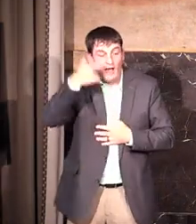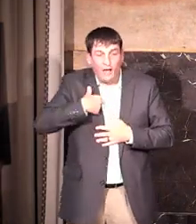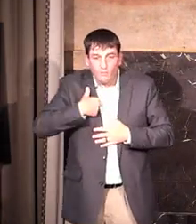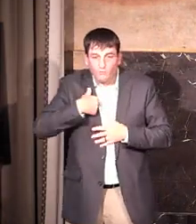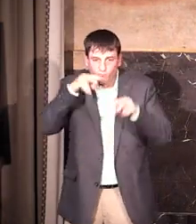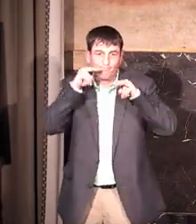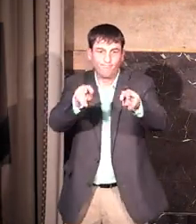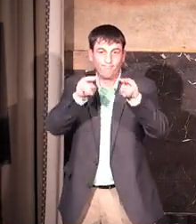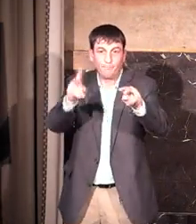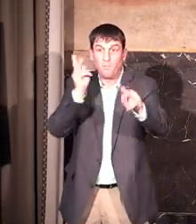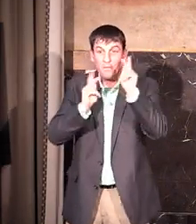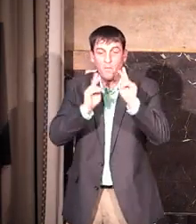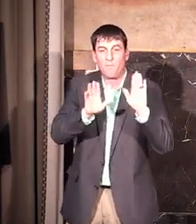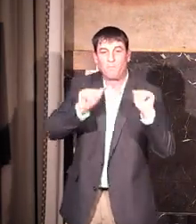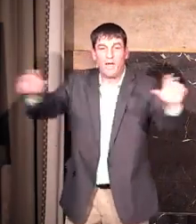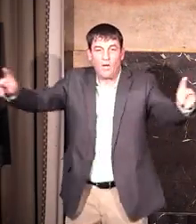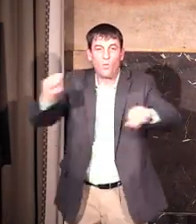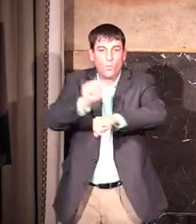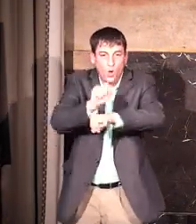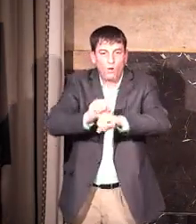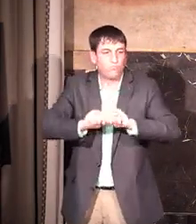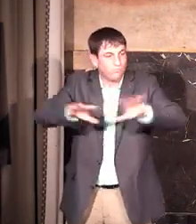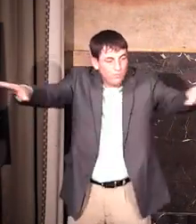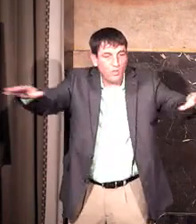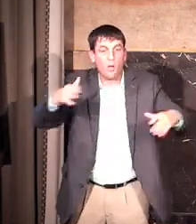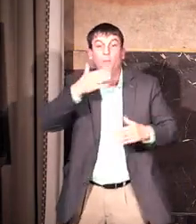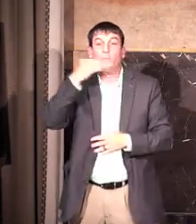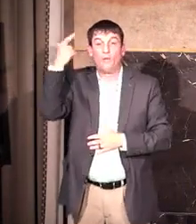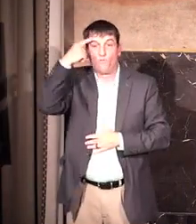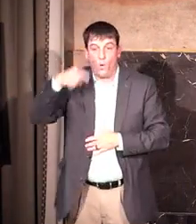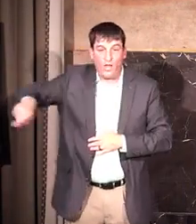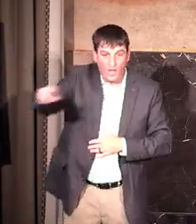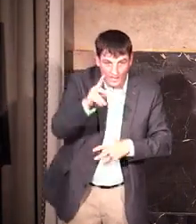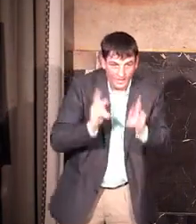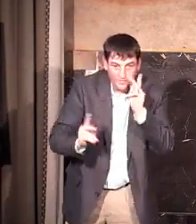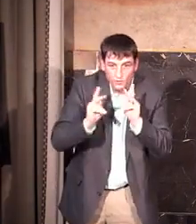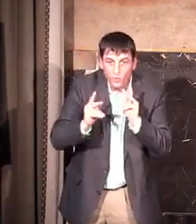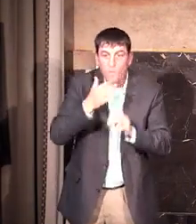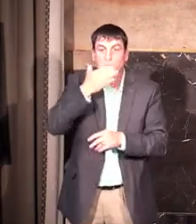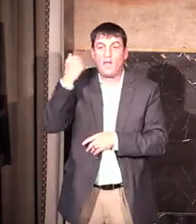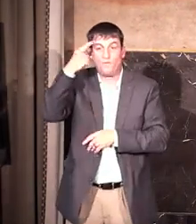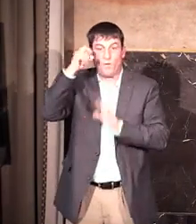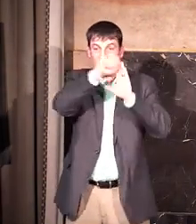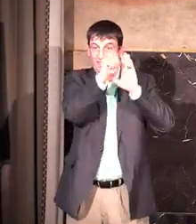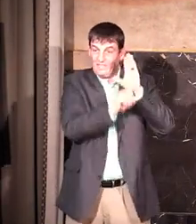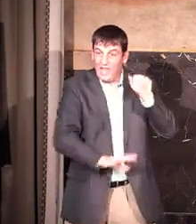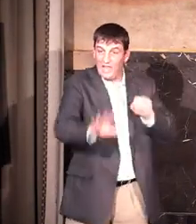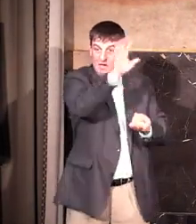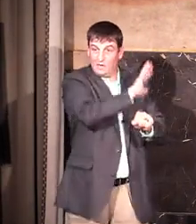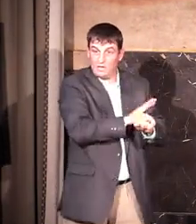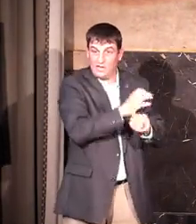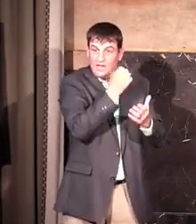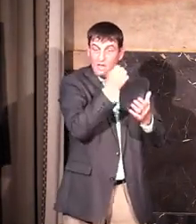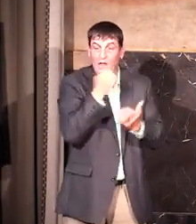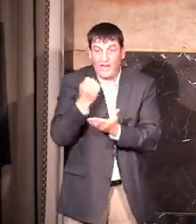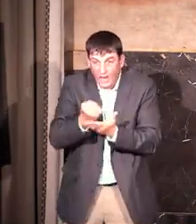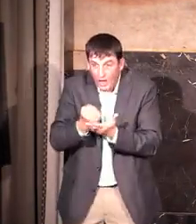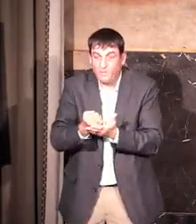because it's better for the individuals, it's better for the state, it's better for the economy, it's better for revenue and so